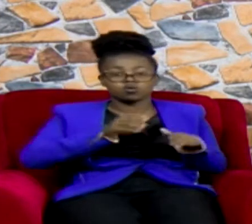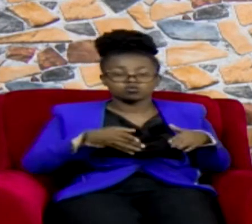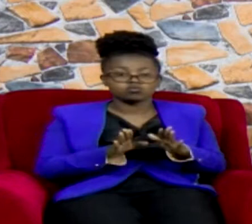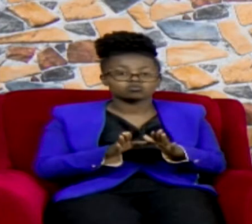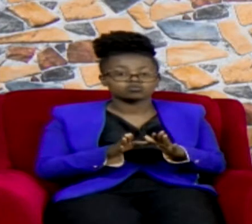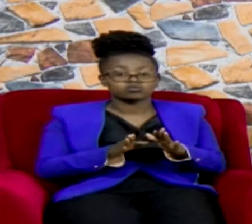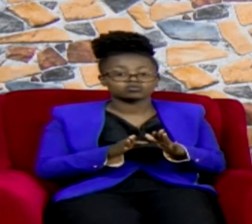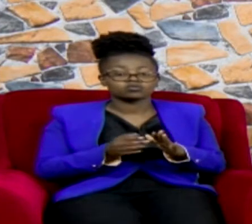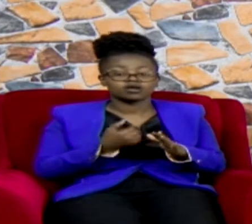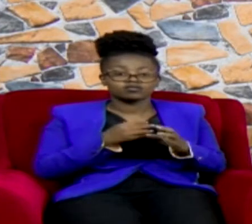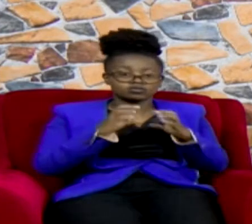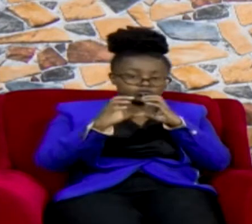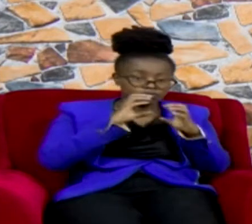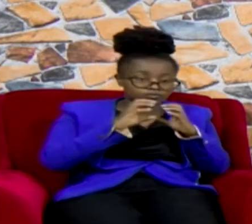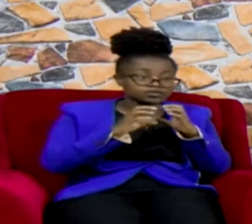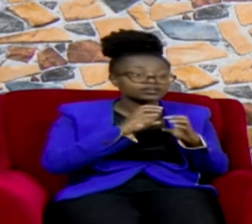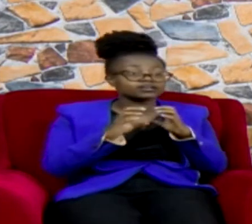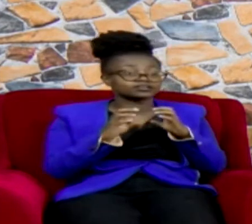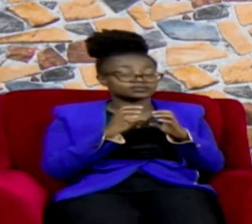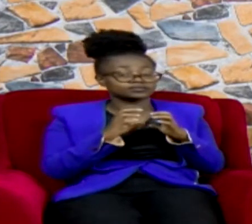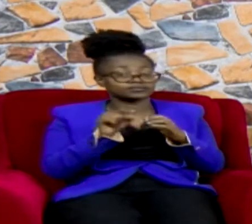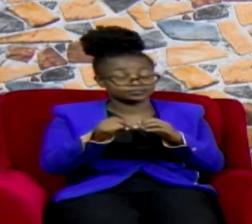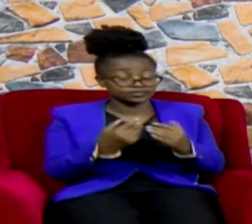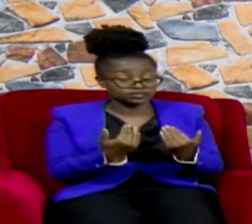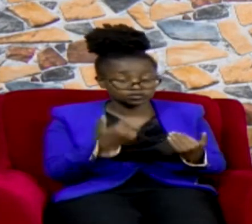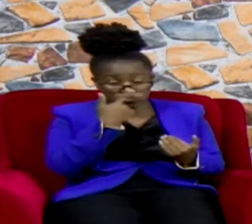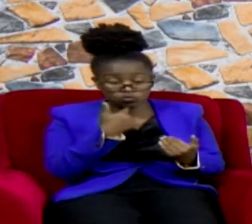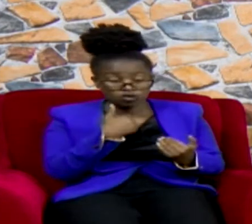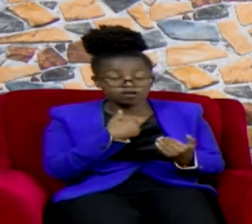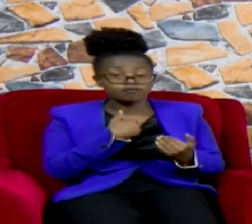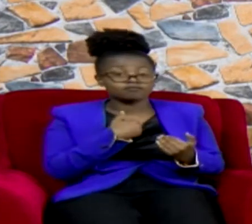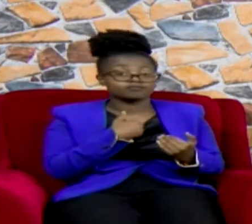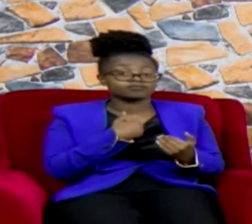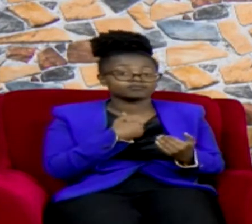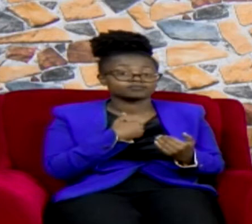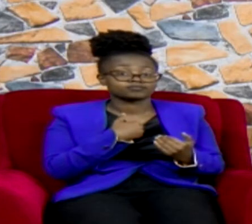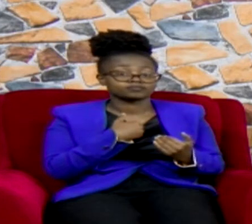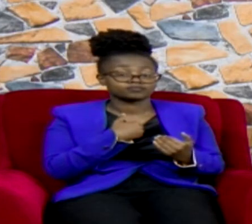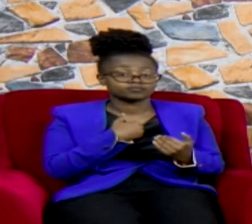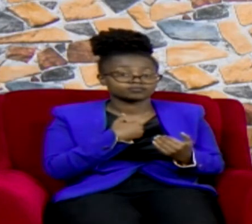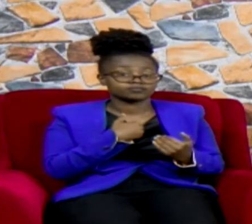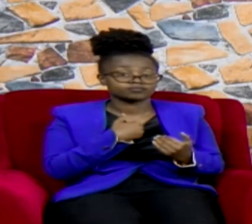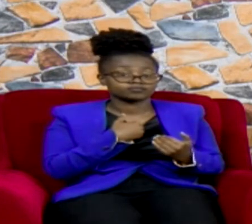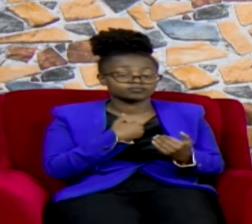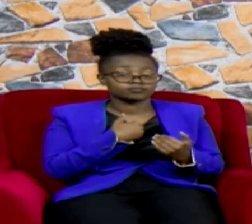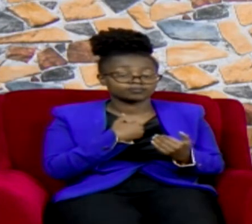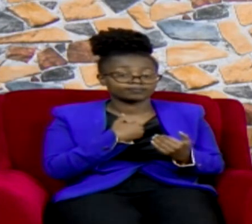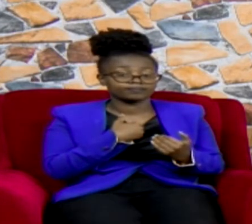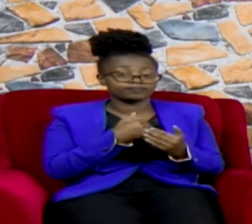to acquire the communication and the identification. And these are the children who are very manipulative. Manipulative. Yeah.